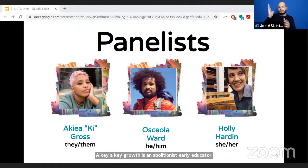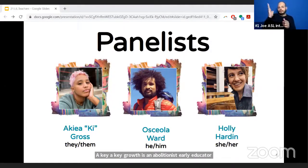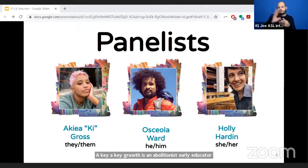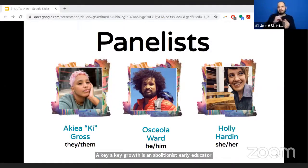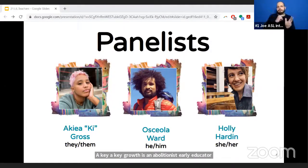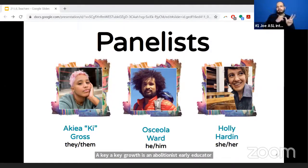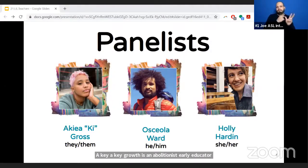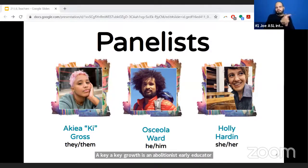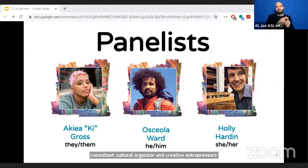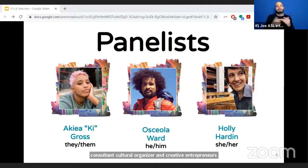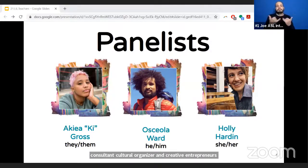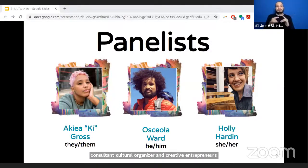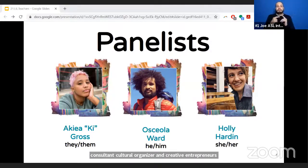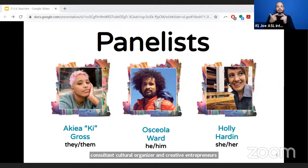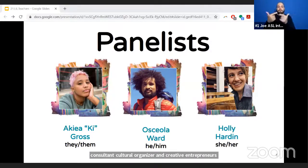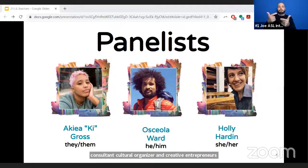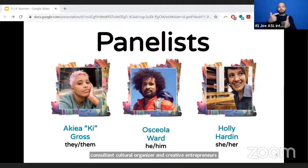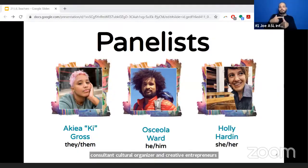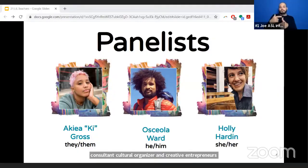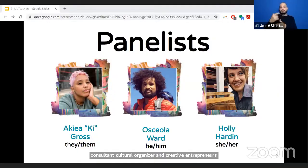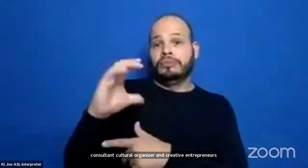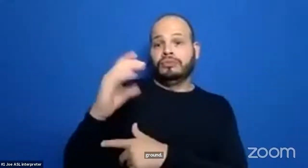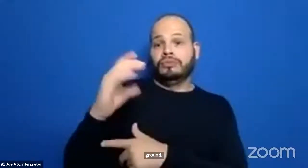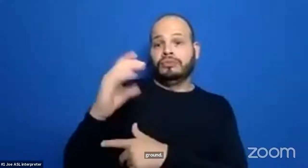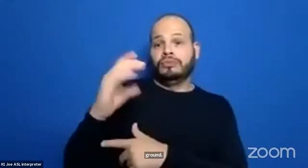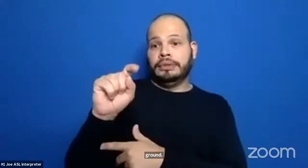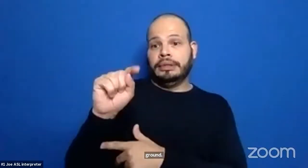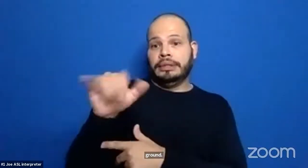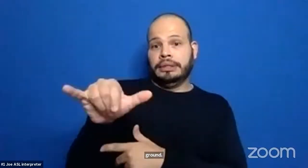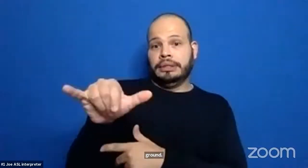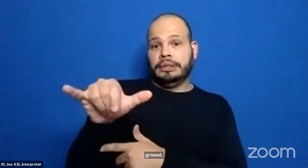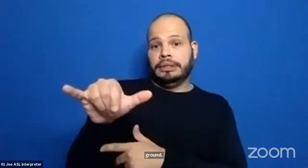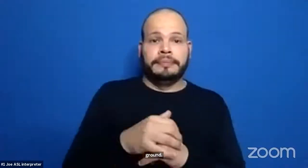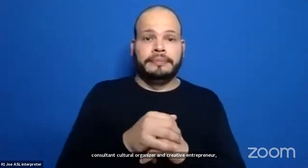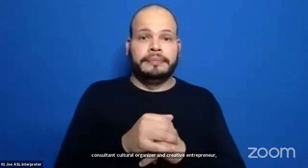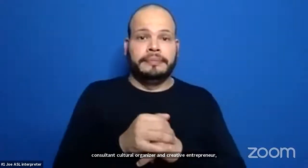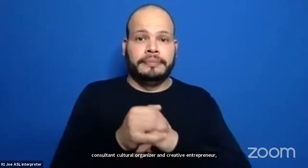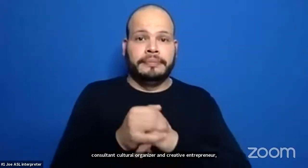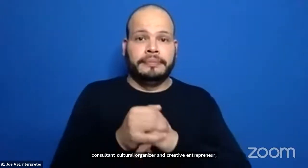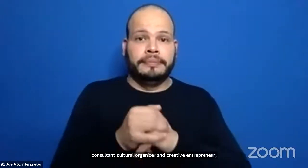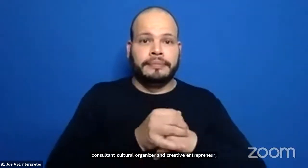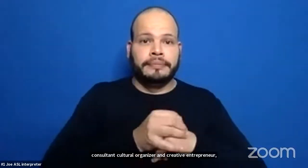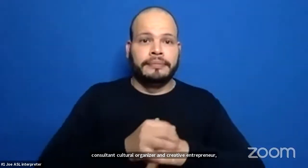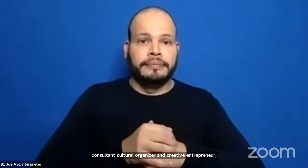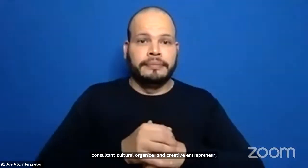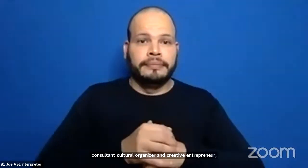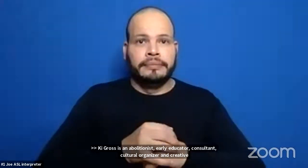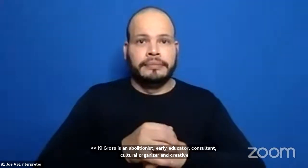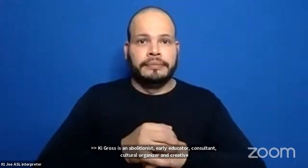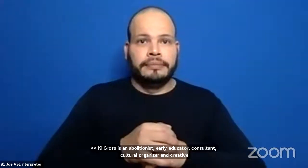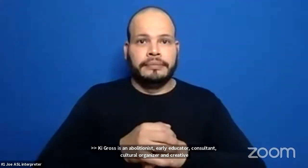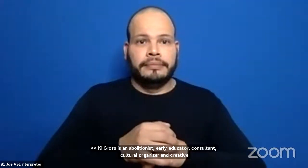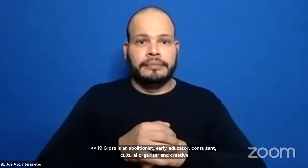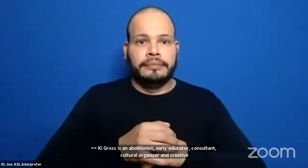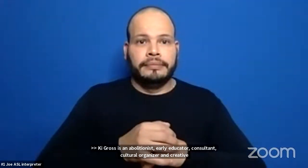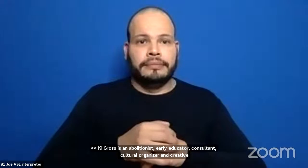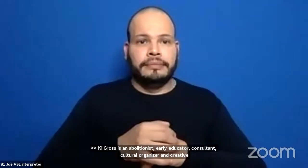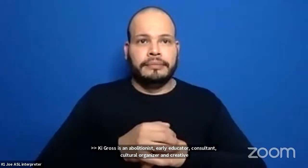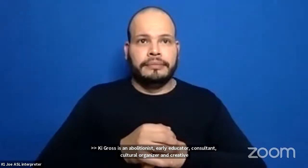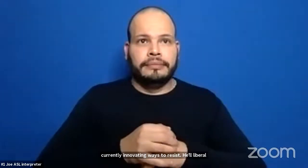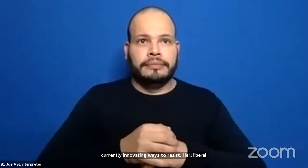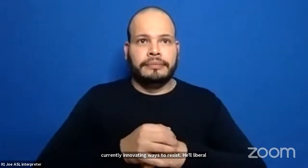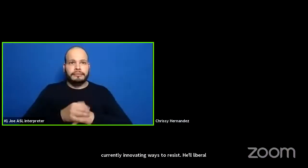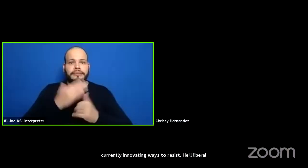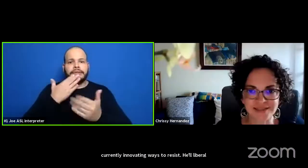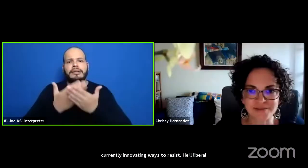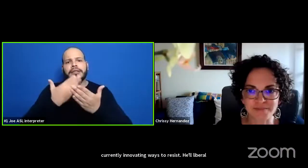Yes, thank you, Stephanie, and welcome to all of our panelists. We're so excited to be in conversation with